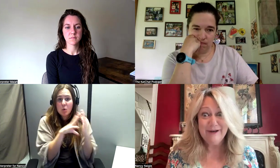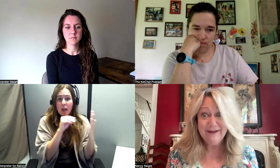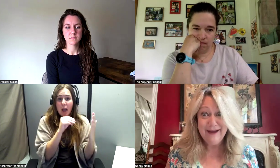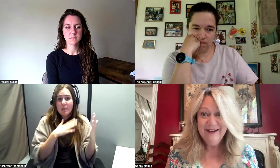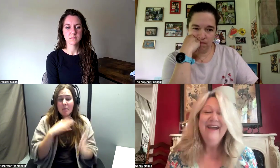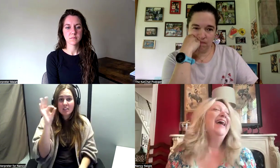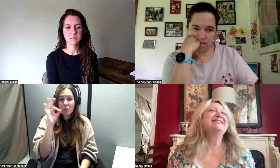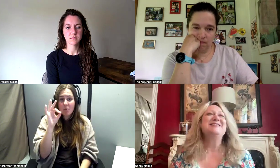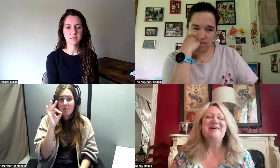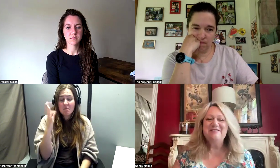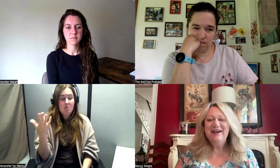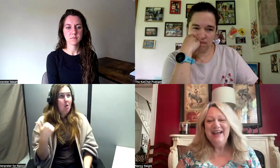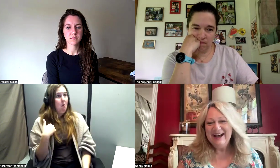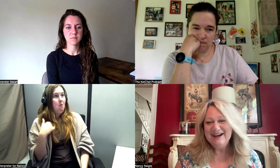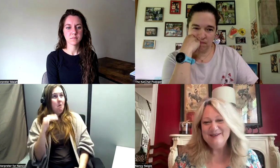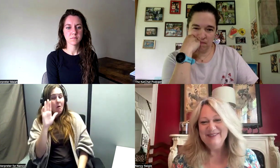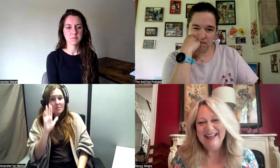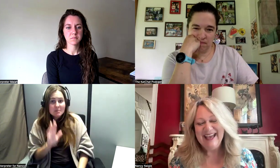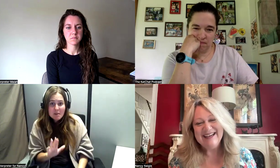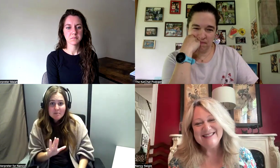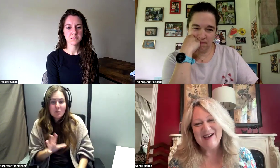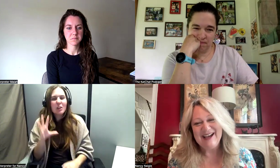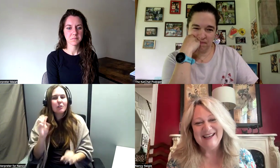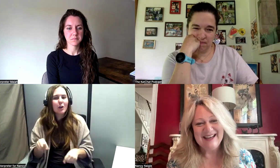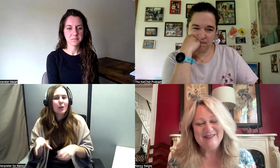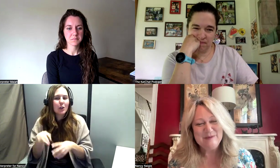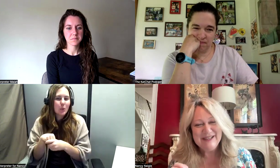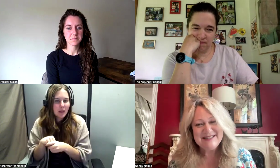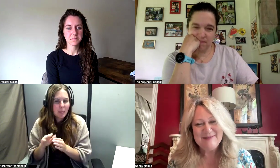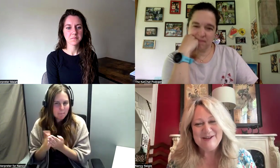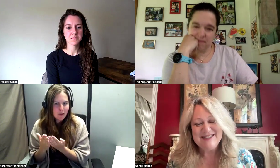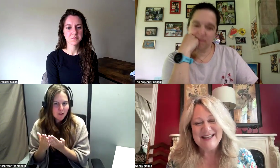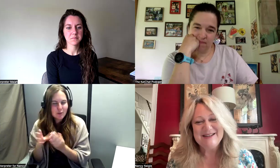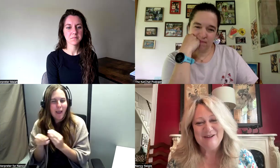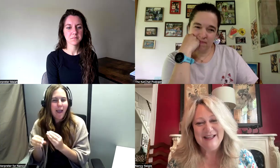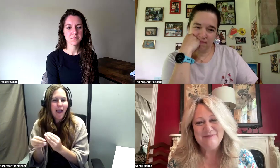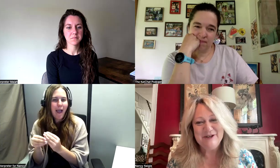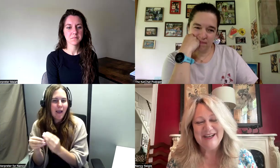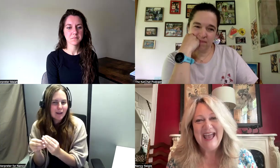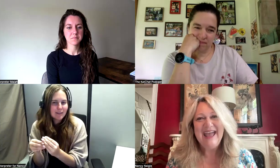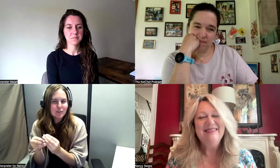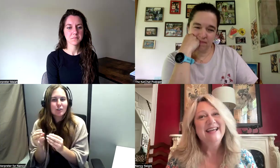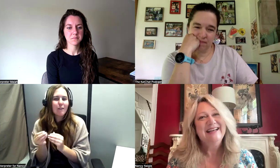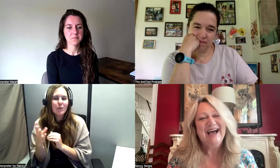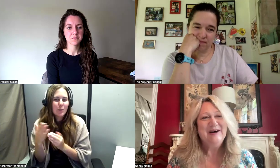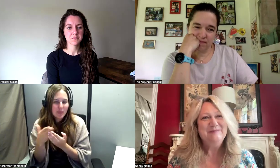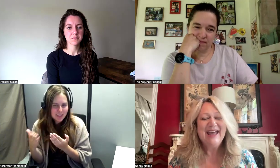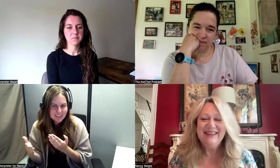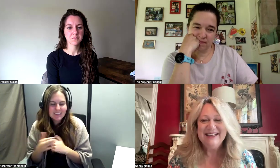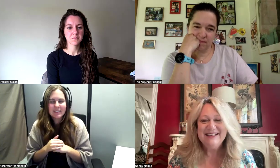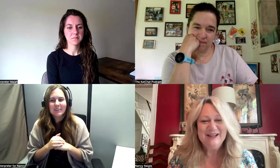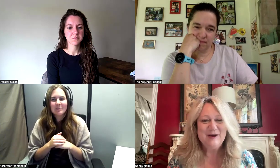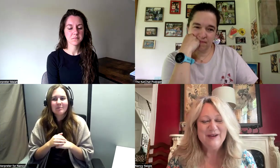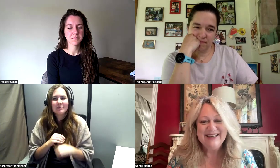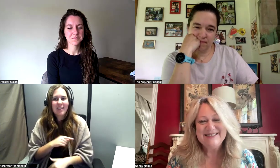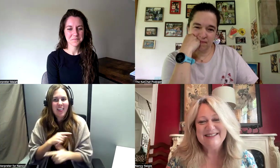like, and so yeah, so I kind of put in some of those things early in the book, and then at the